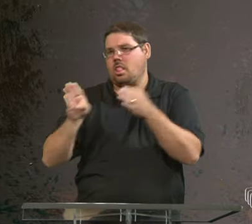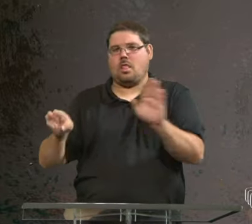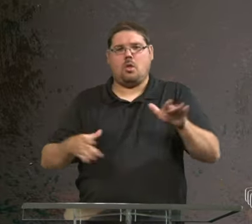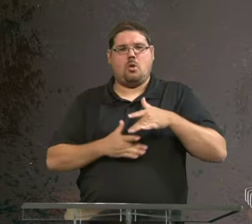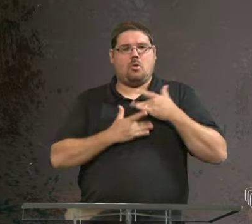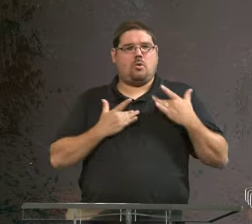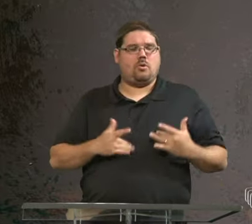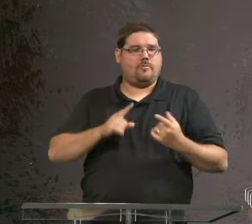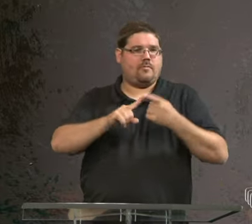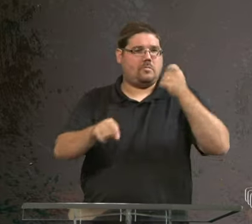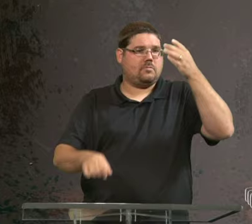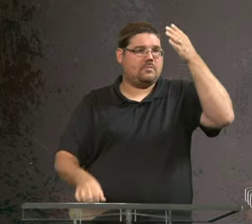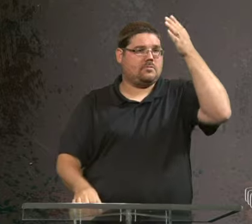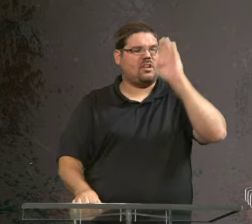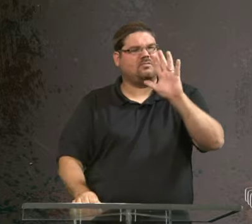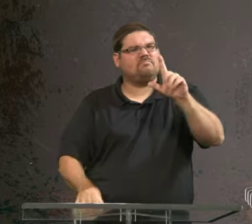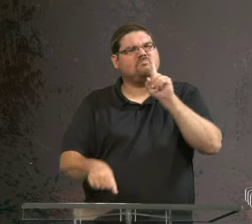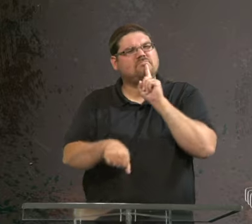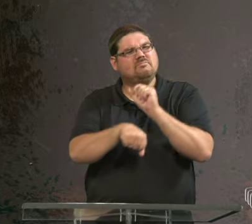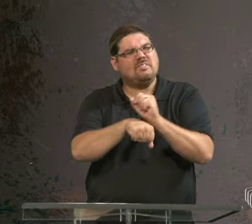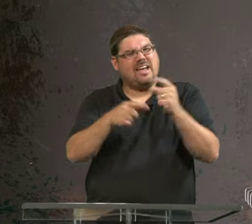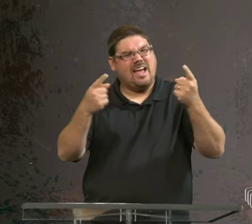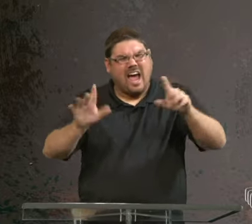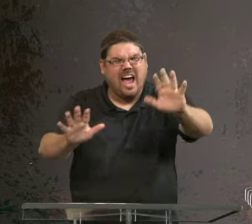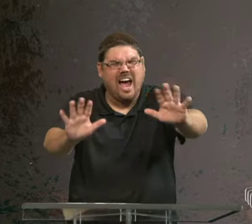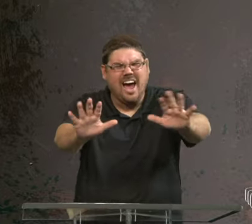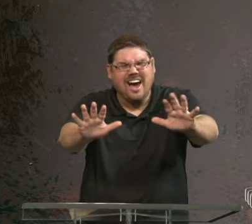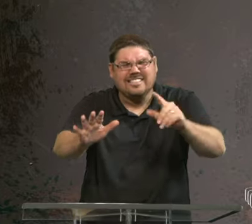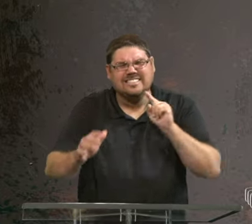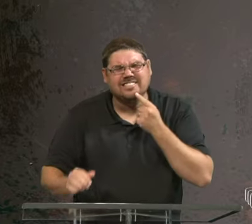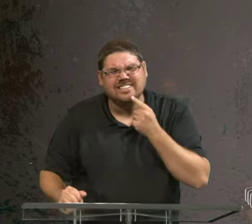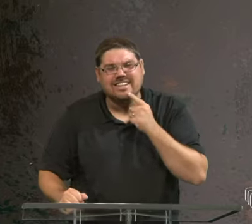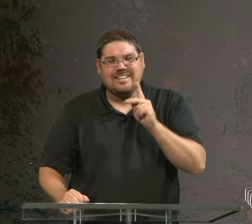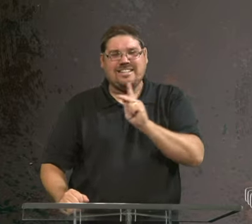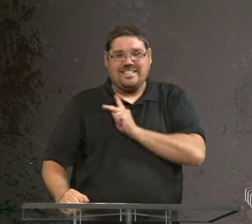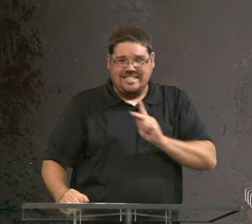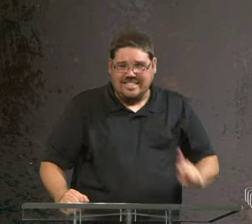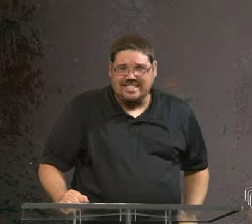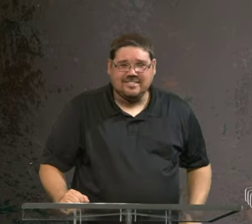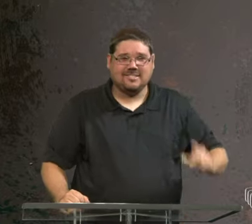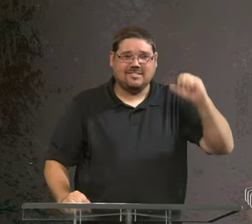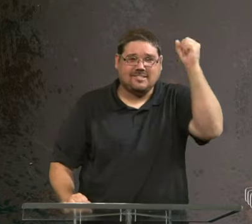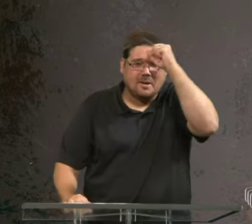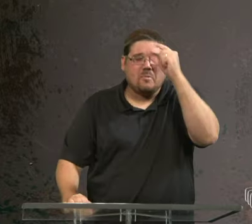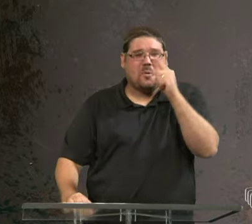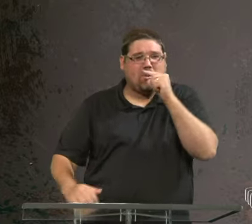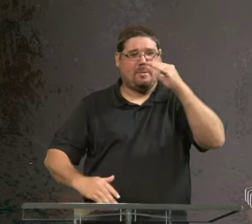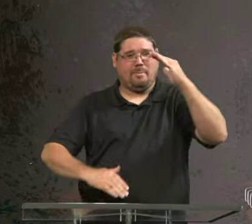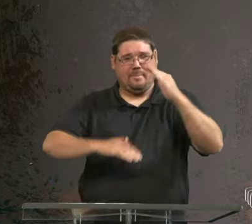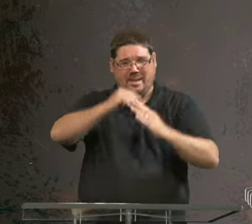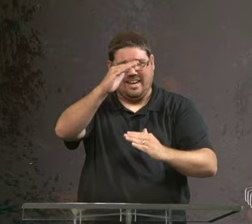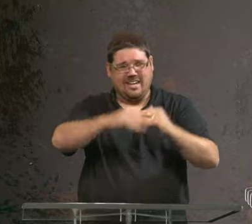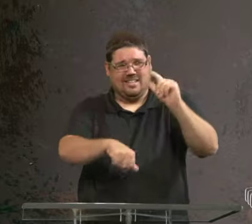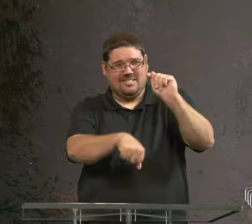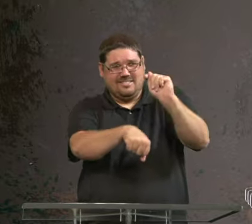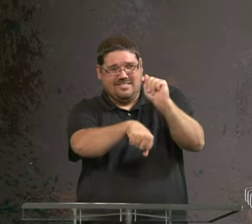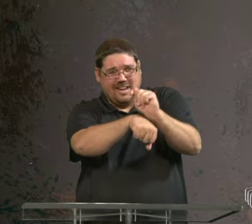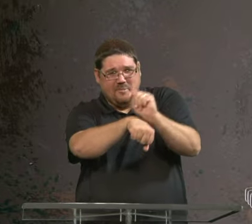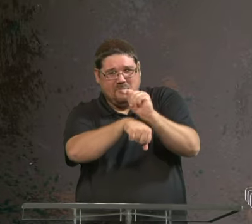warned them, and yet these women had turned his heart away from the God. But do you understand the seriousness of this? This is